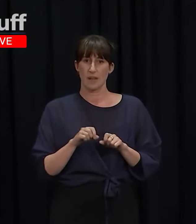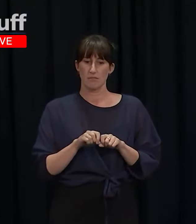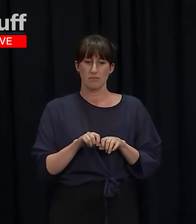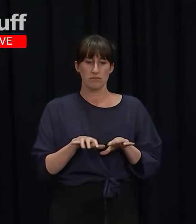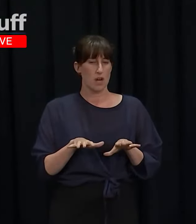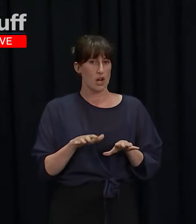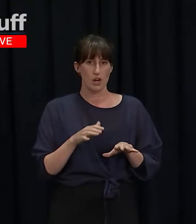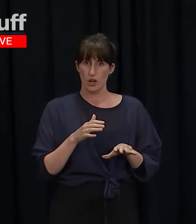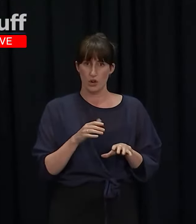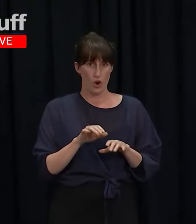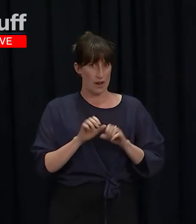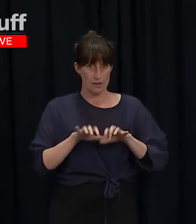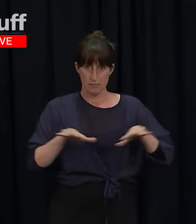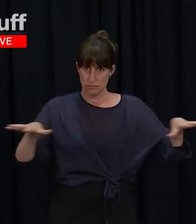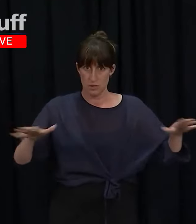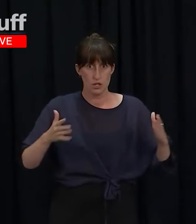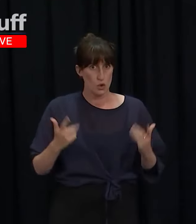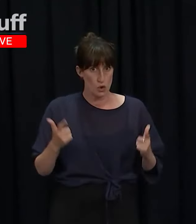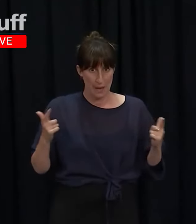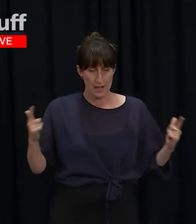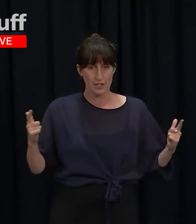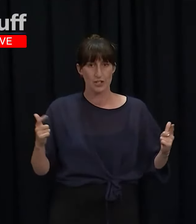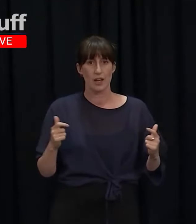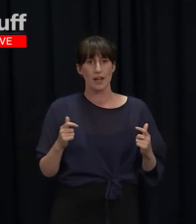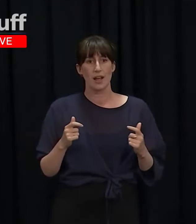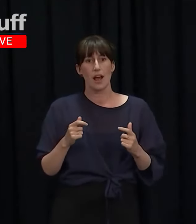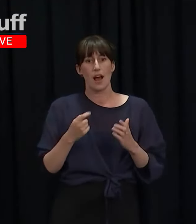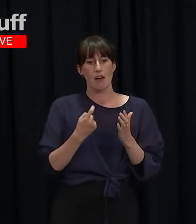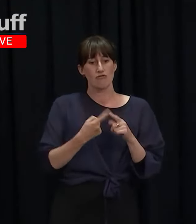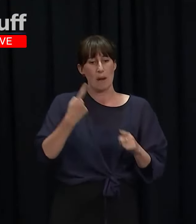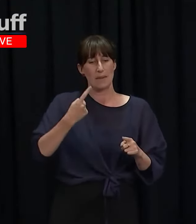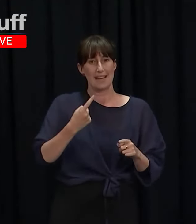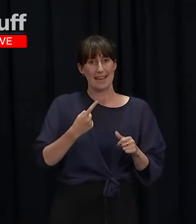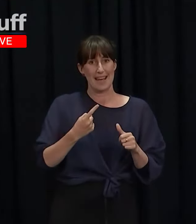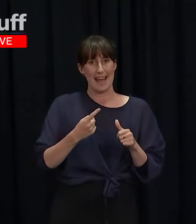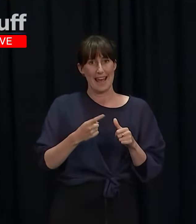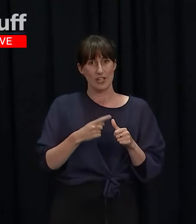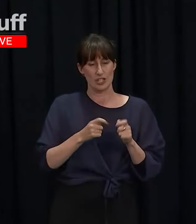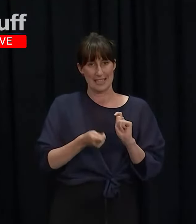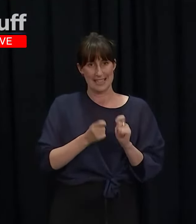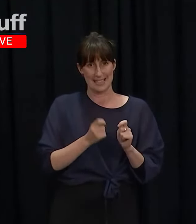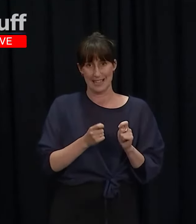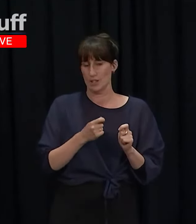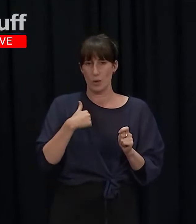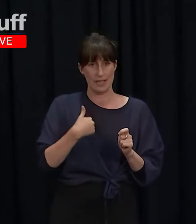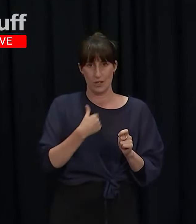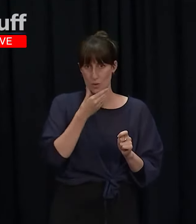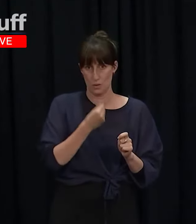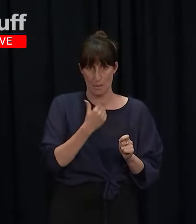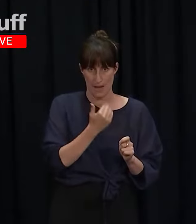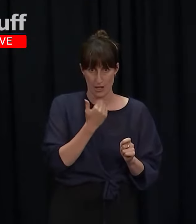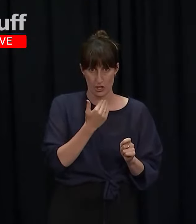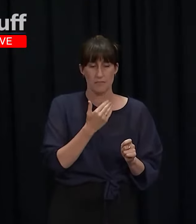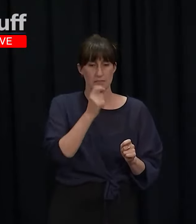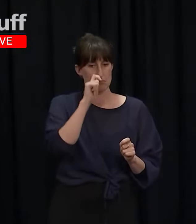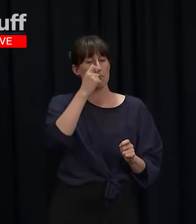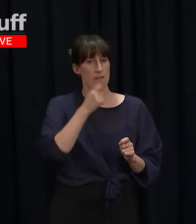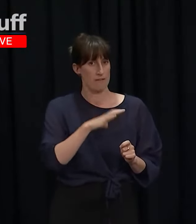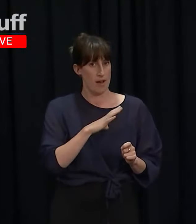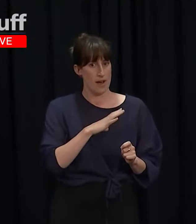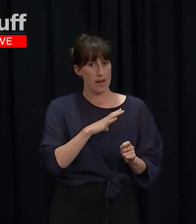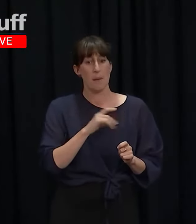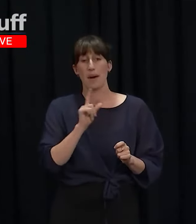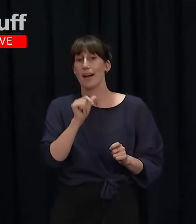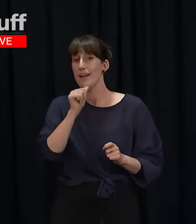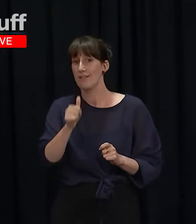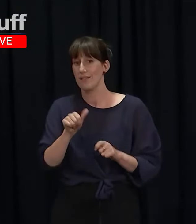a very small role in the current settings. It's as we move to higher incidence of Omicron